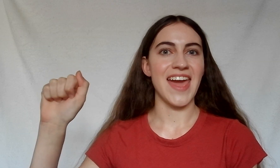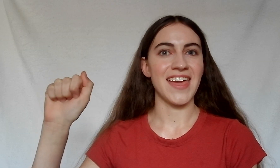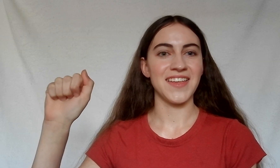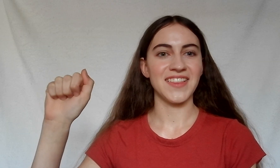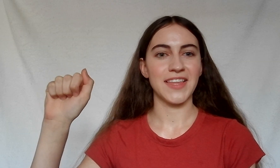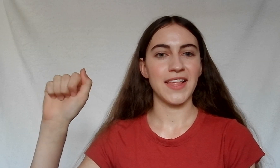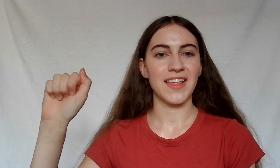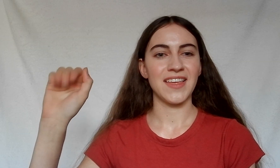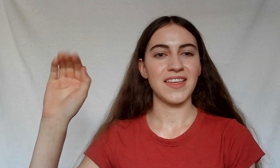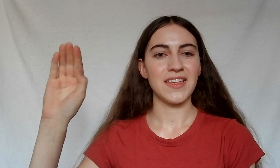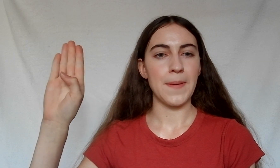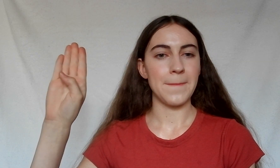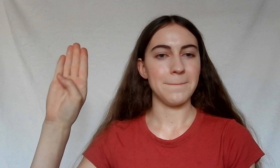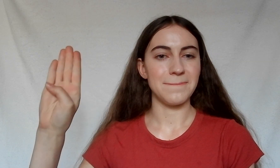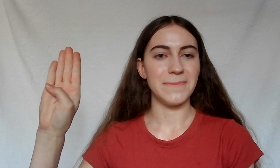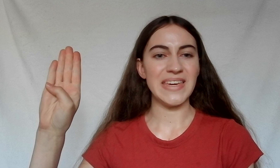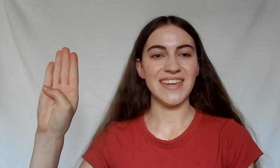A, B,